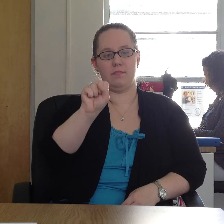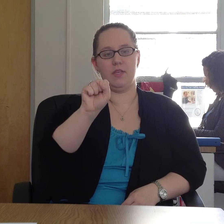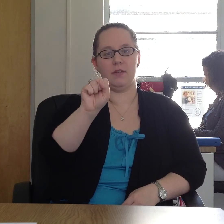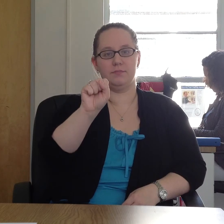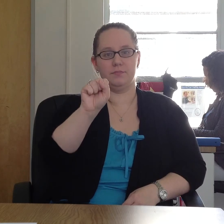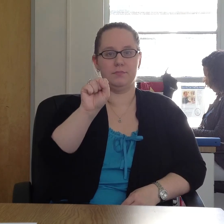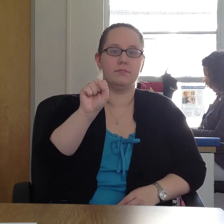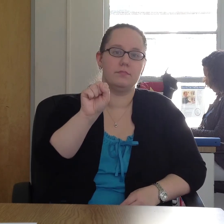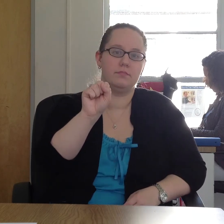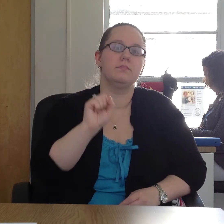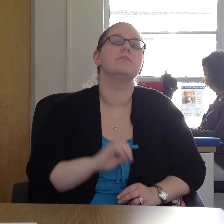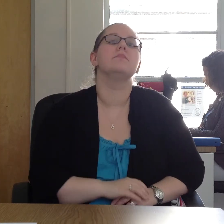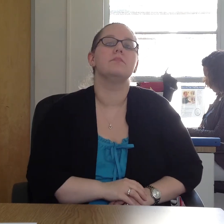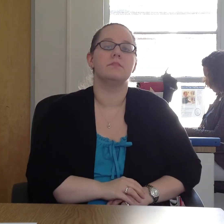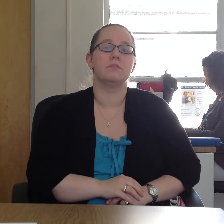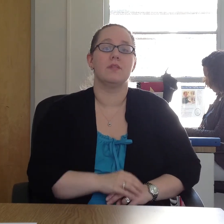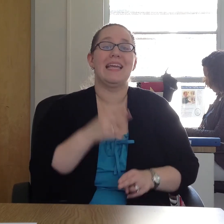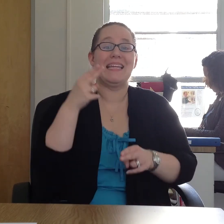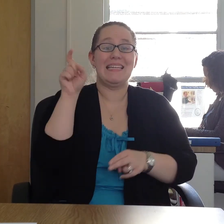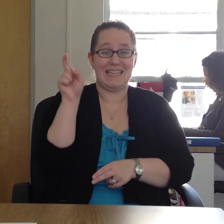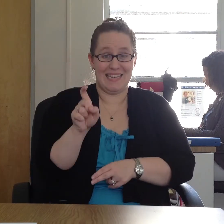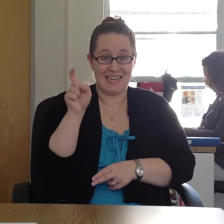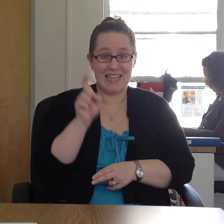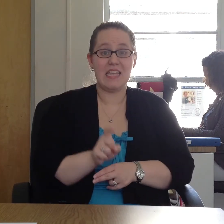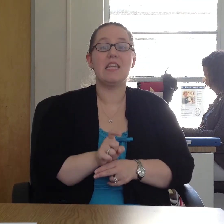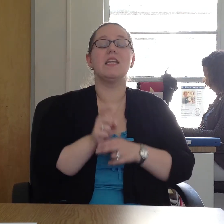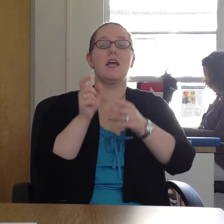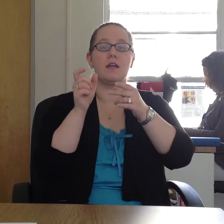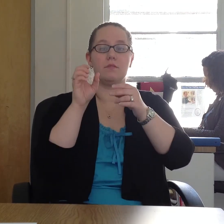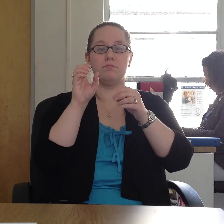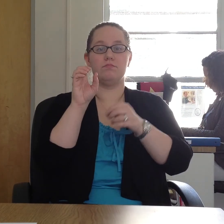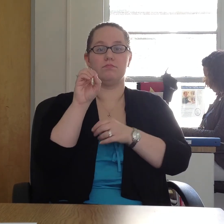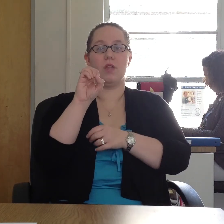Yeah. need oxygen from the air in order to grow.